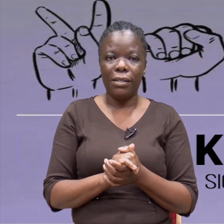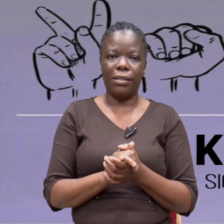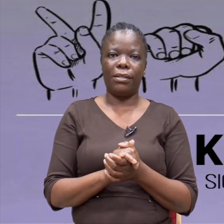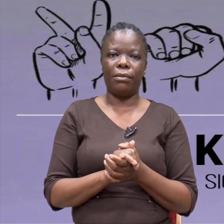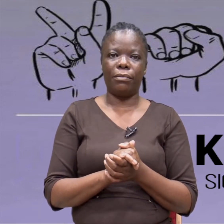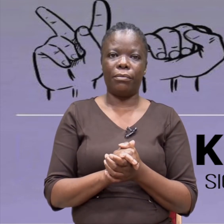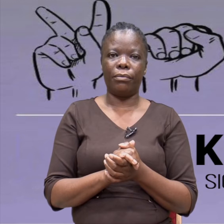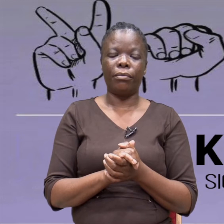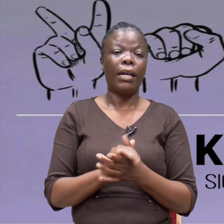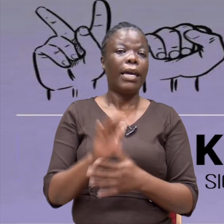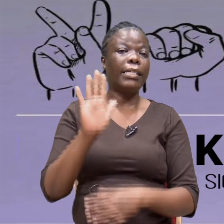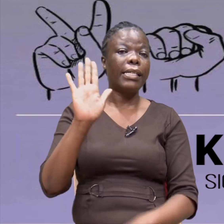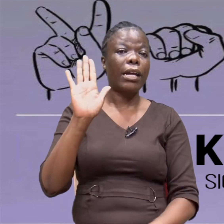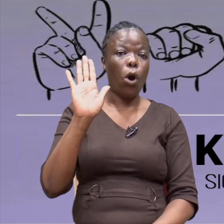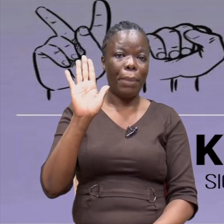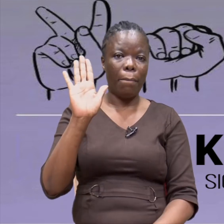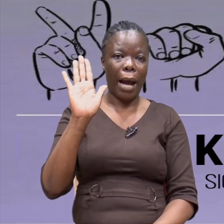Please. It is an open palm.